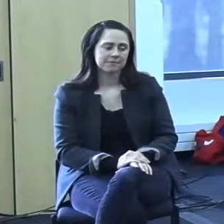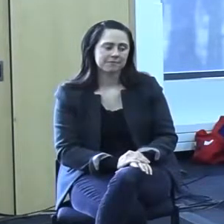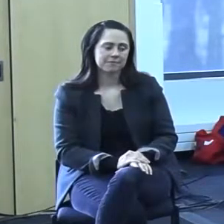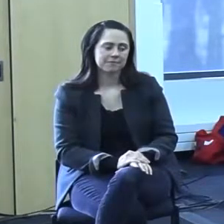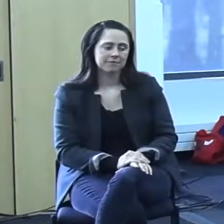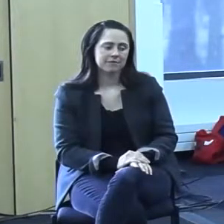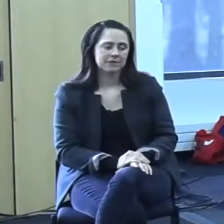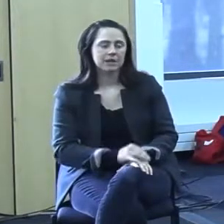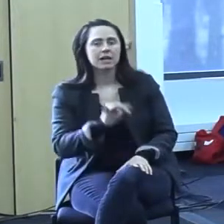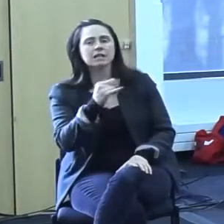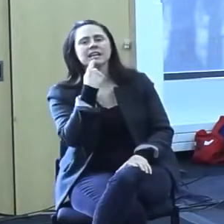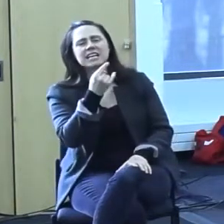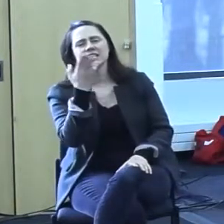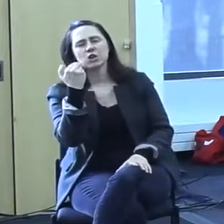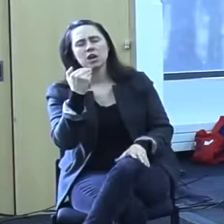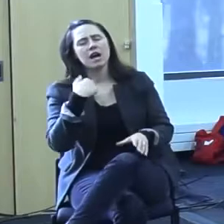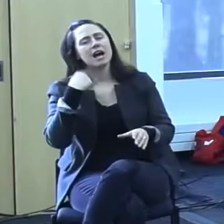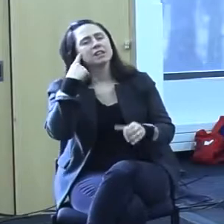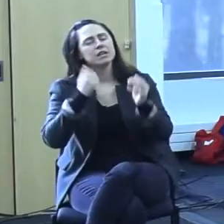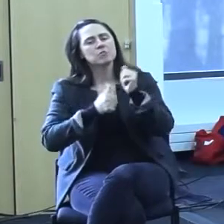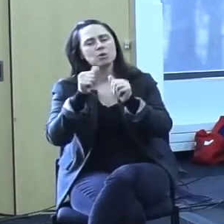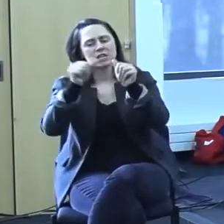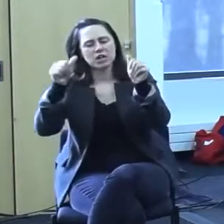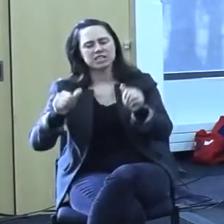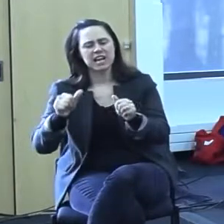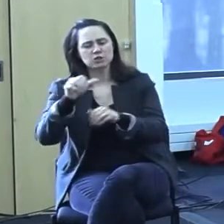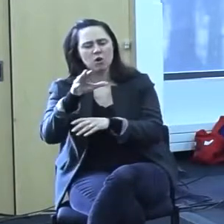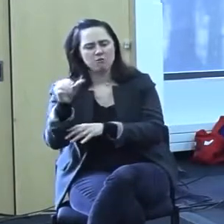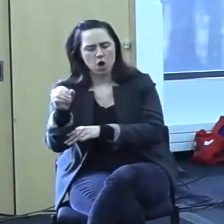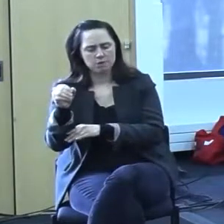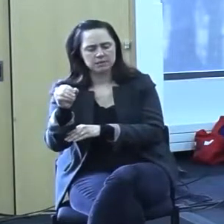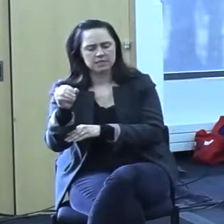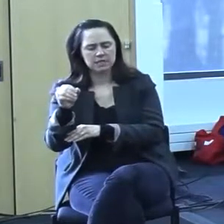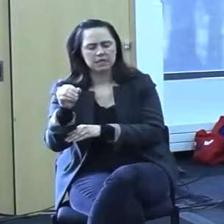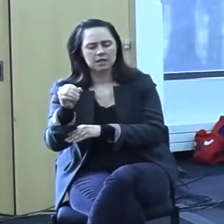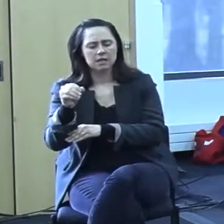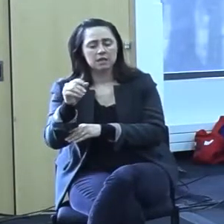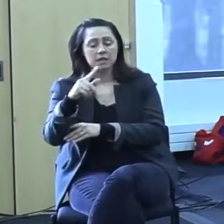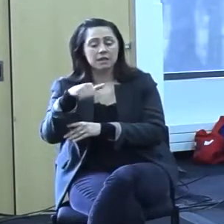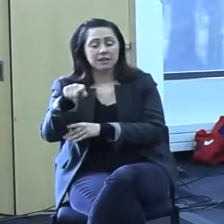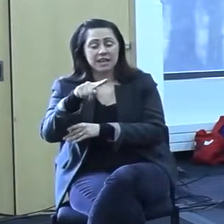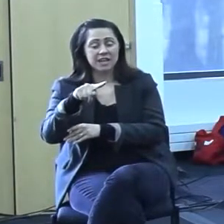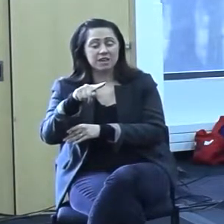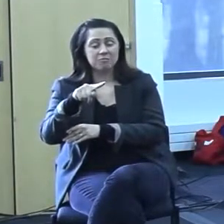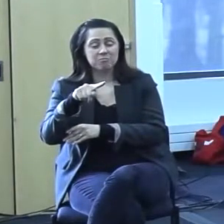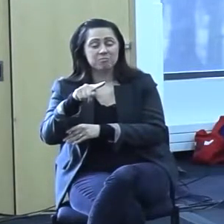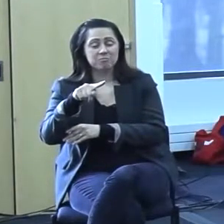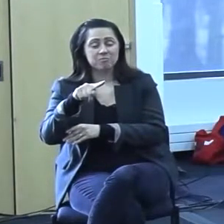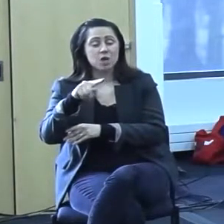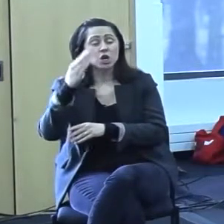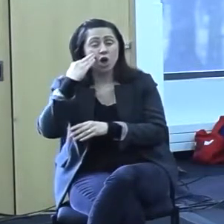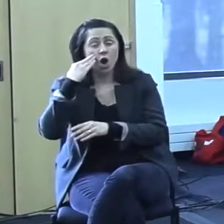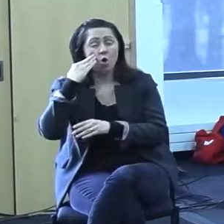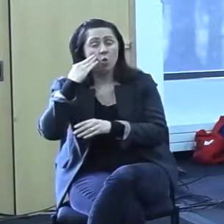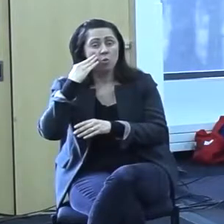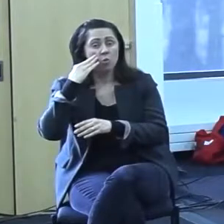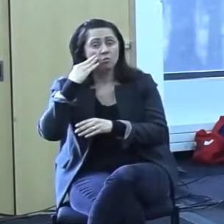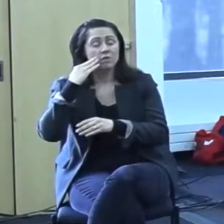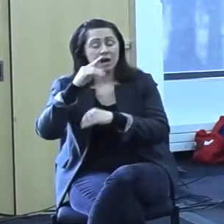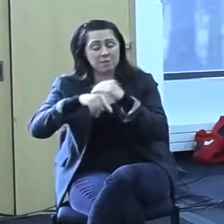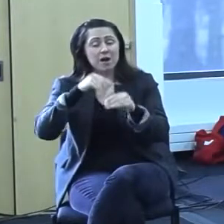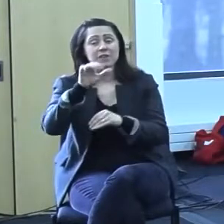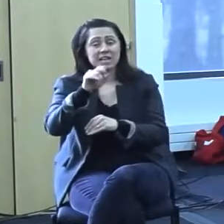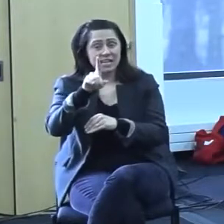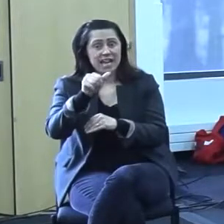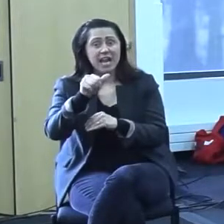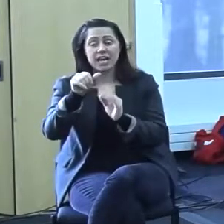As I stated earlier, I think most architectural firms are well informed about the ADA code